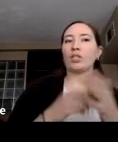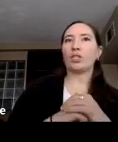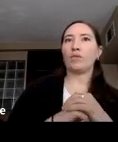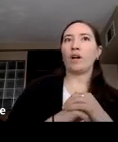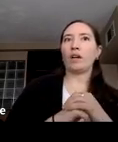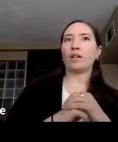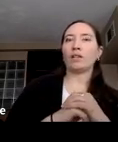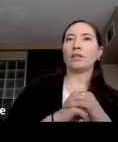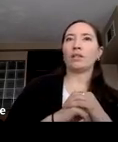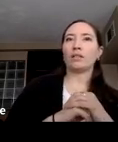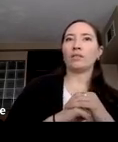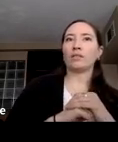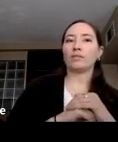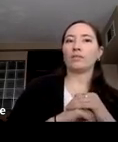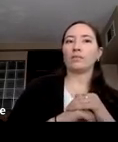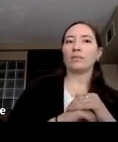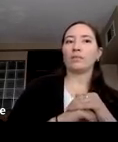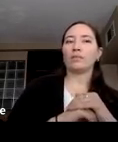Any questions so far?